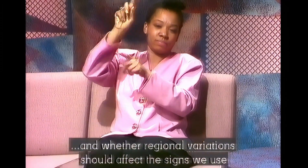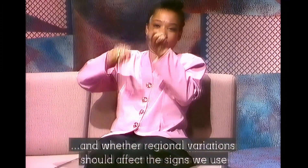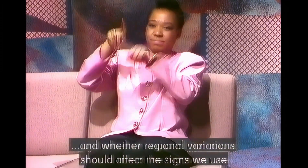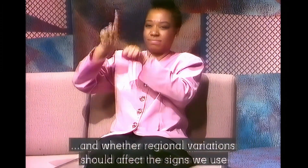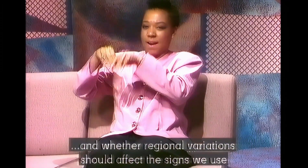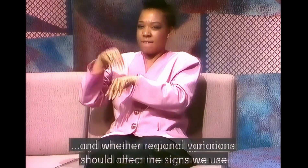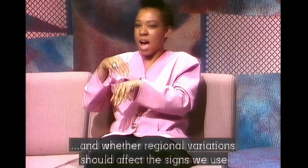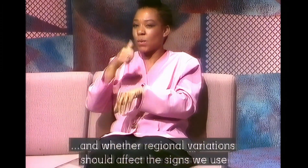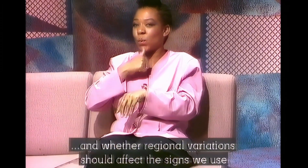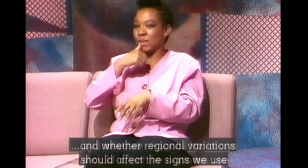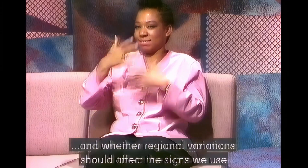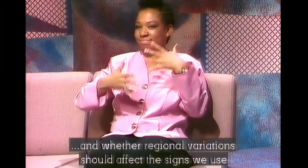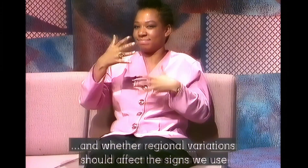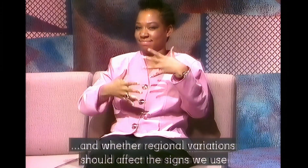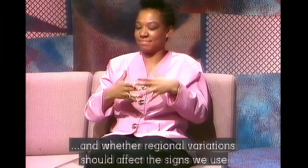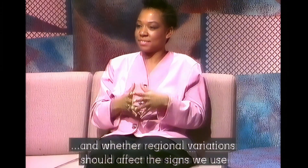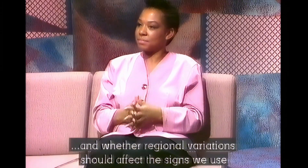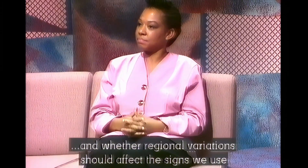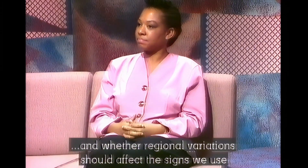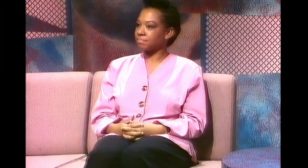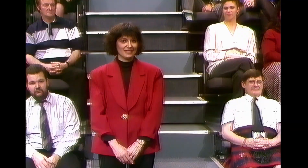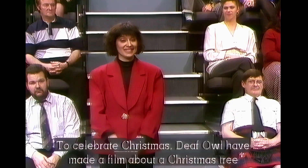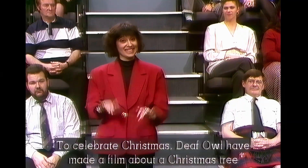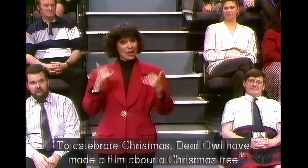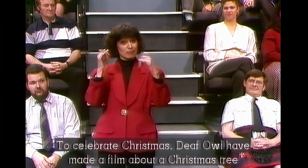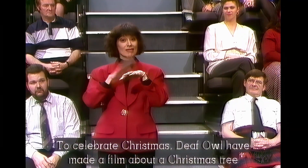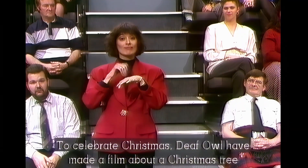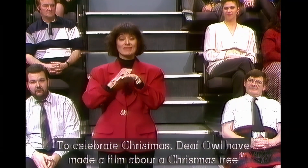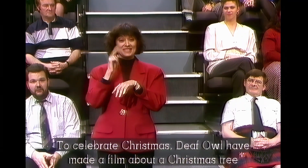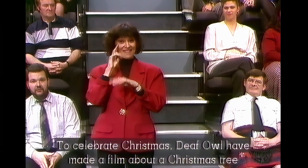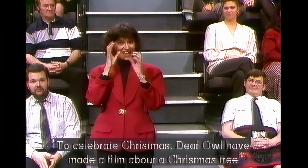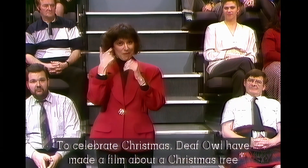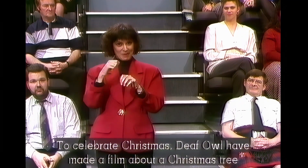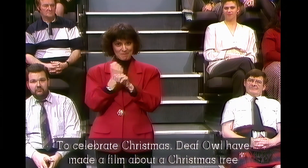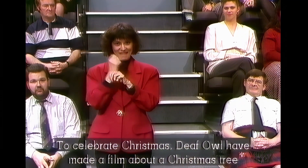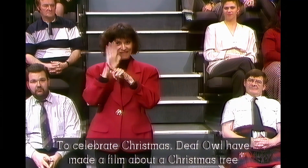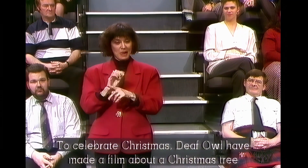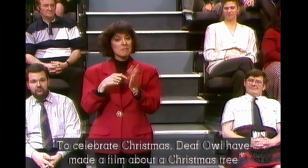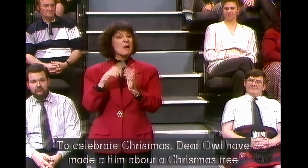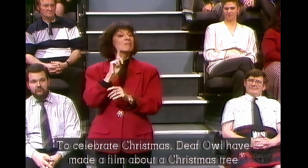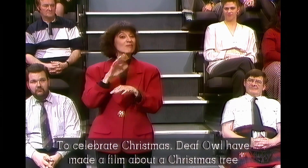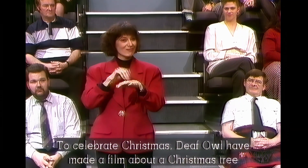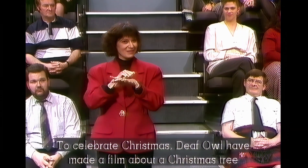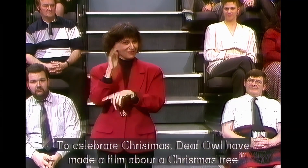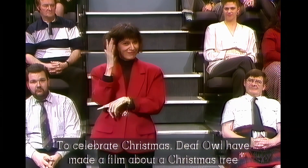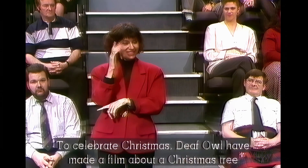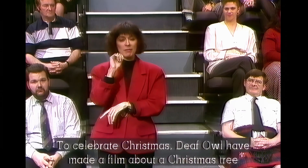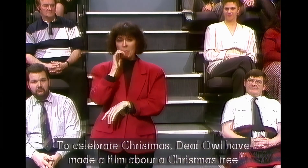regional variations should affect the signs we use. And to celebrate Christmas, Deaf Owl have made a film about a Christmas